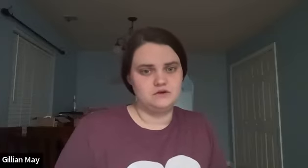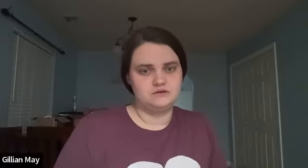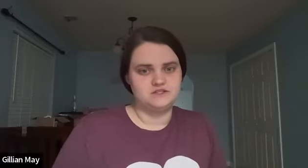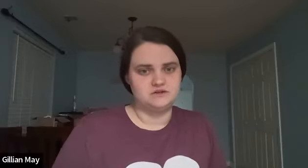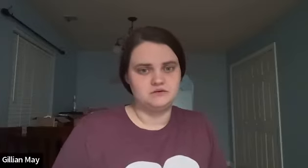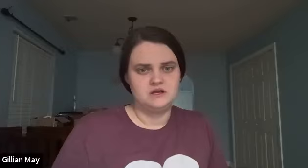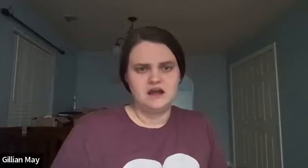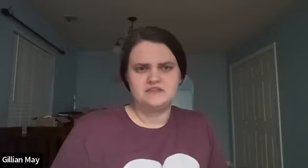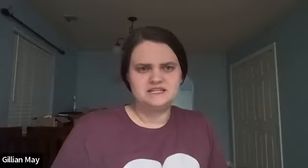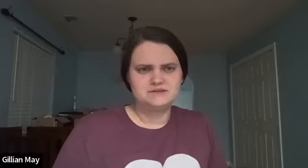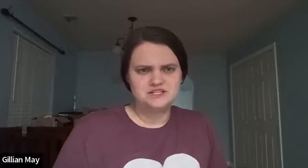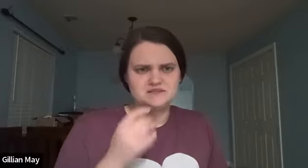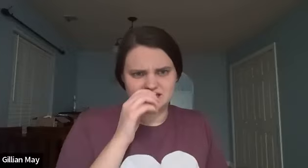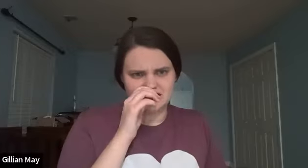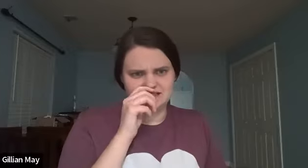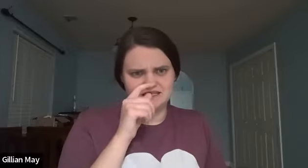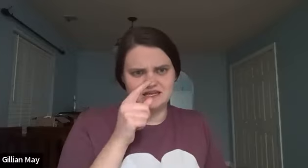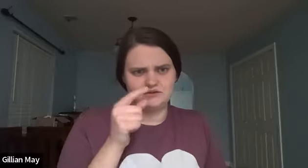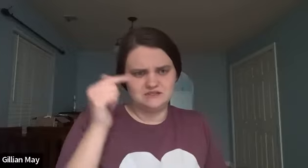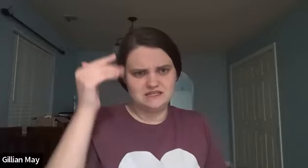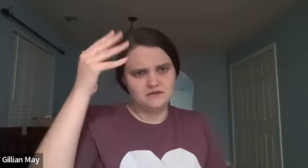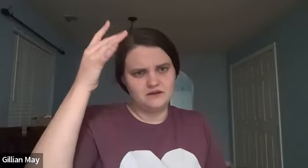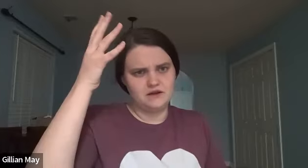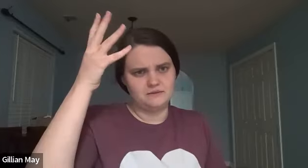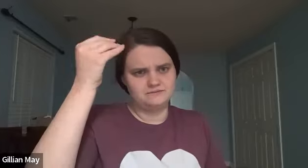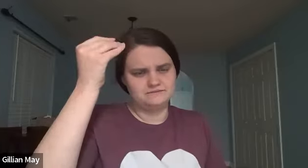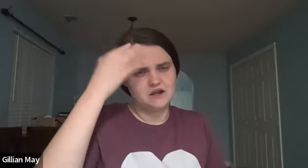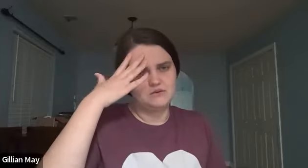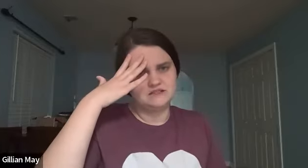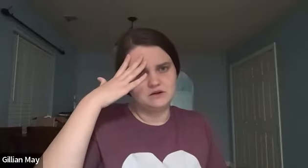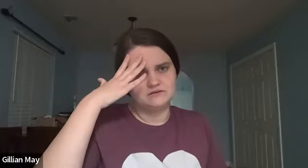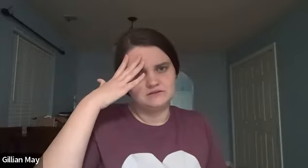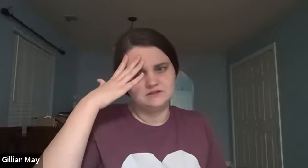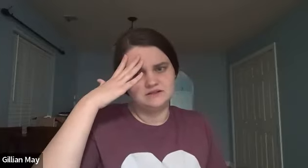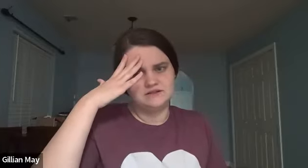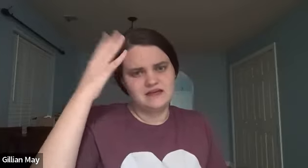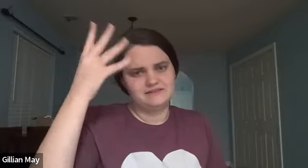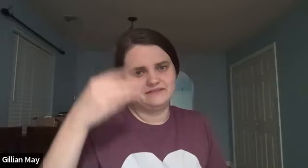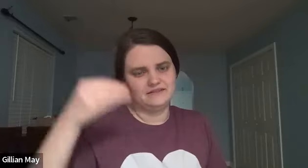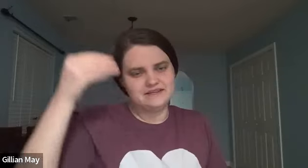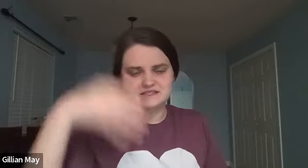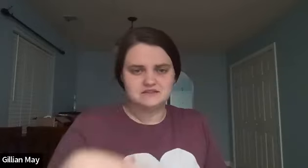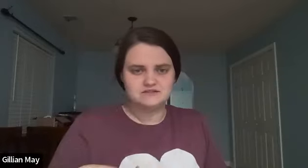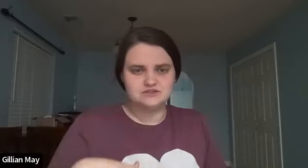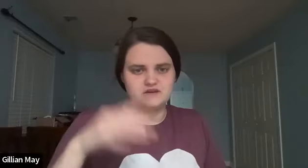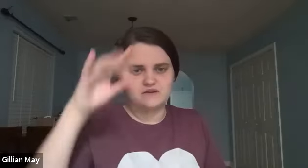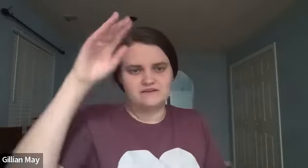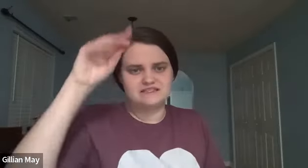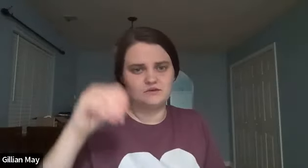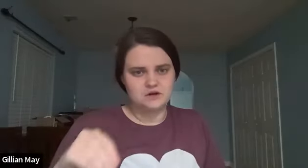welcome to. I think especially because Miss Katie send out the what's it called? The list. Don't you have all the list of the